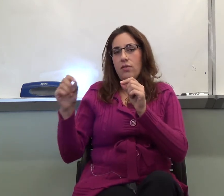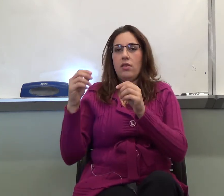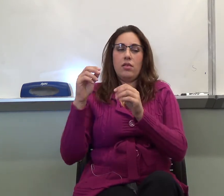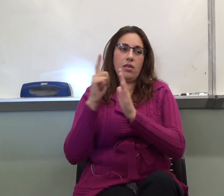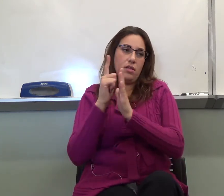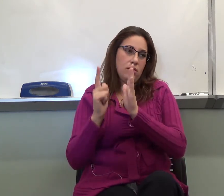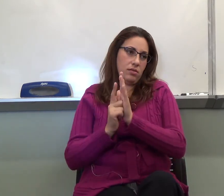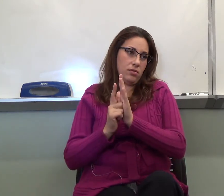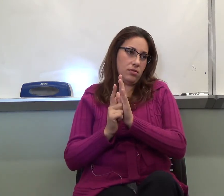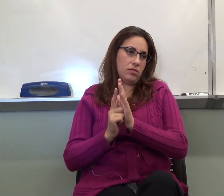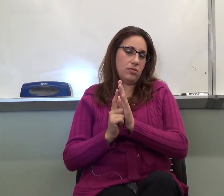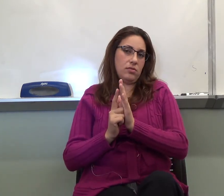So let's throw in the kitchen sink